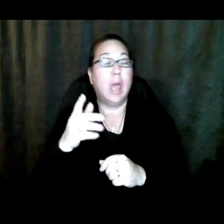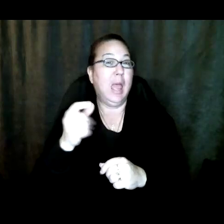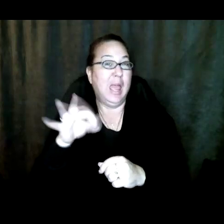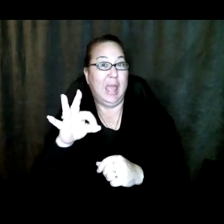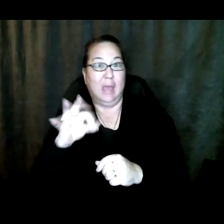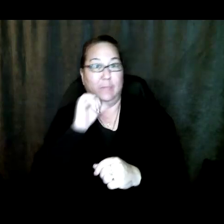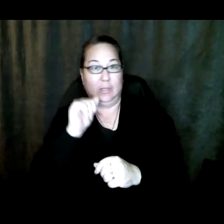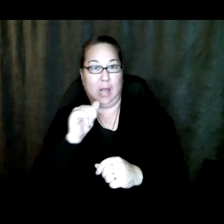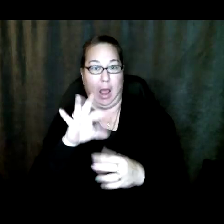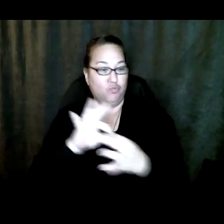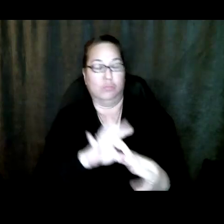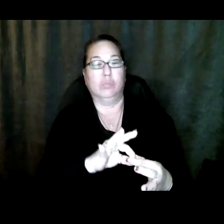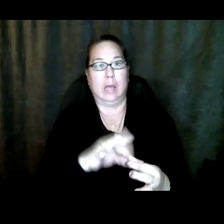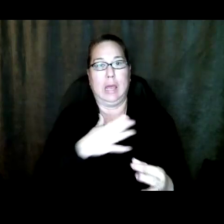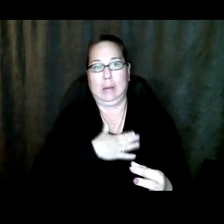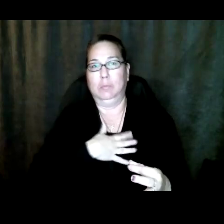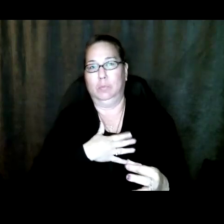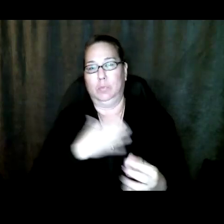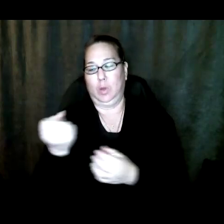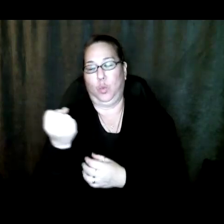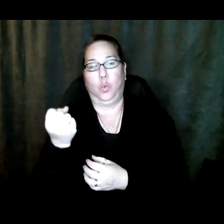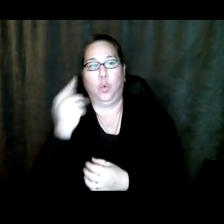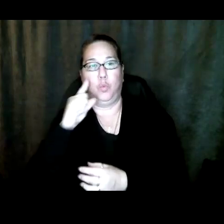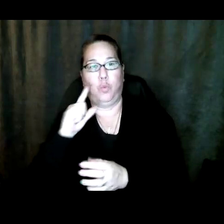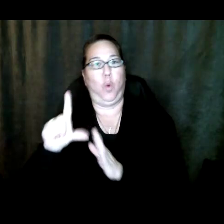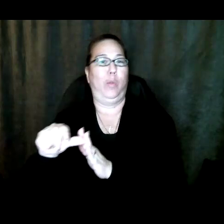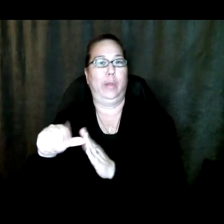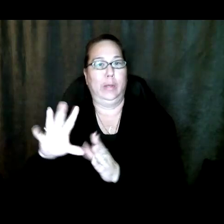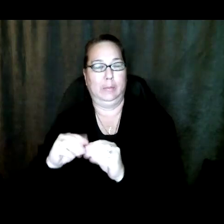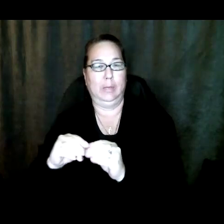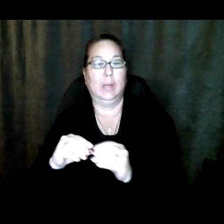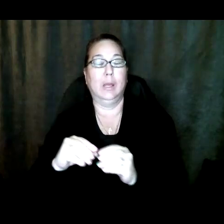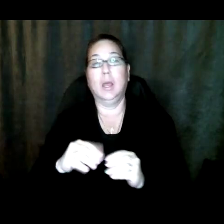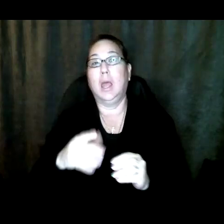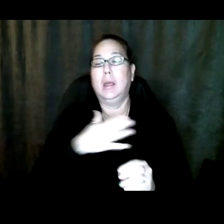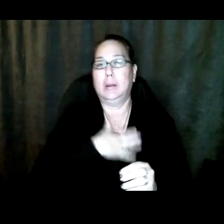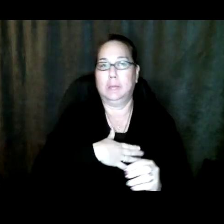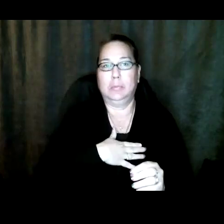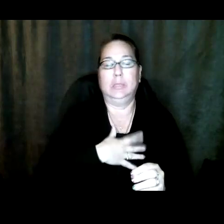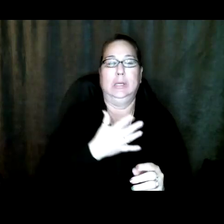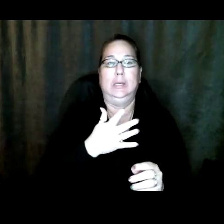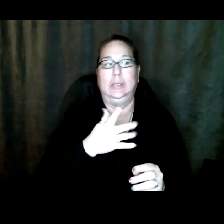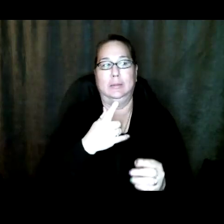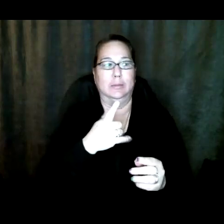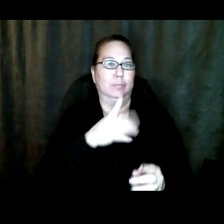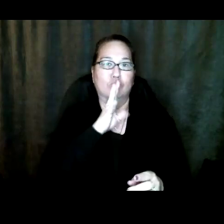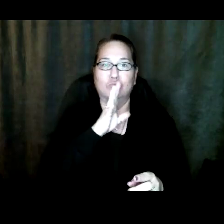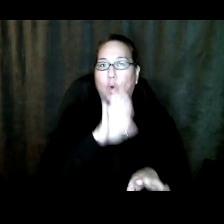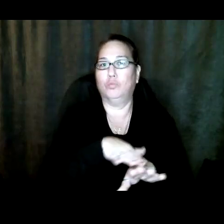to remind BPS staff to be brief in your responses and please speak at a slower pace to assist our interpreters. Thank